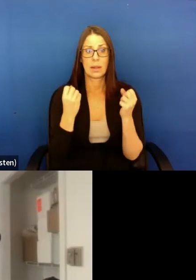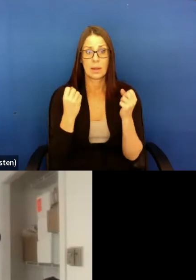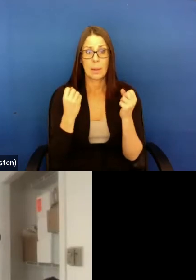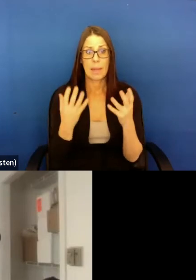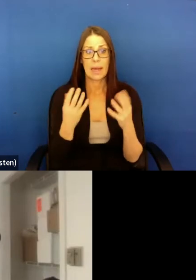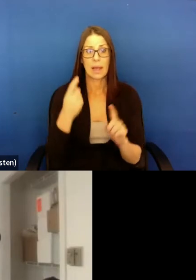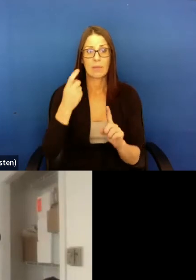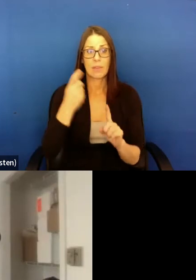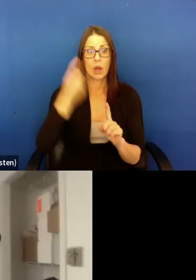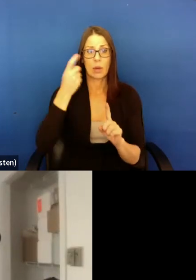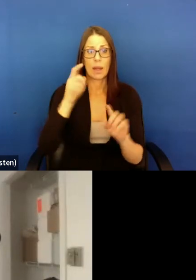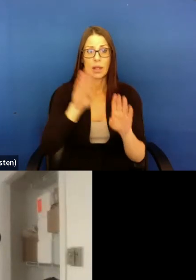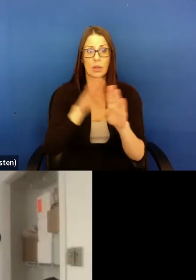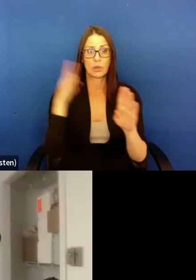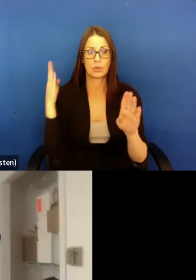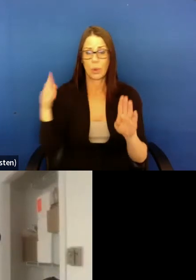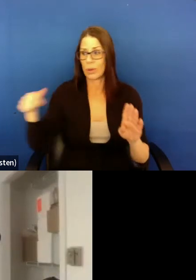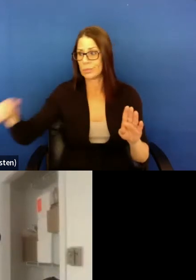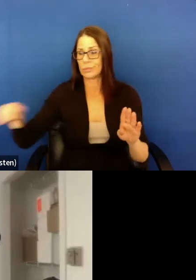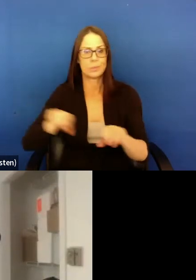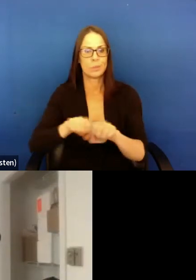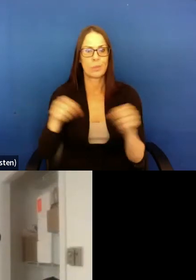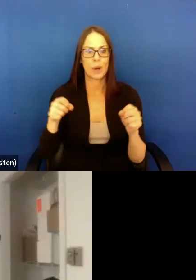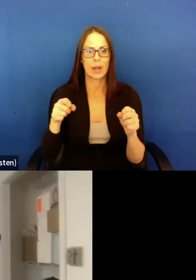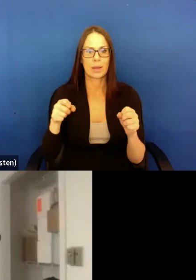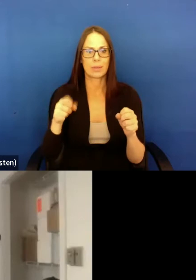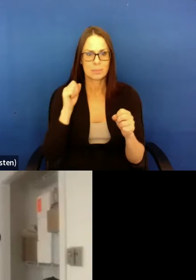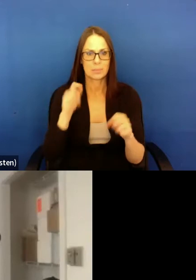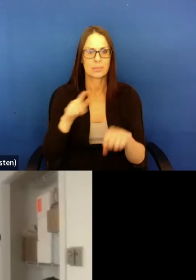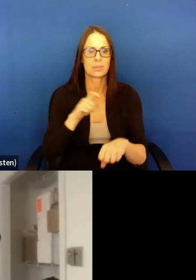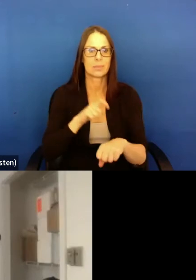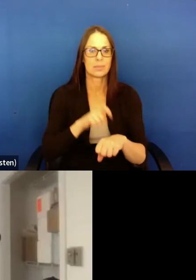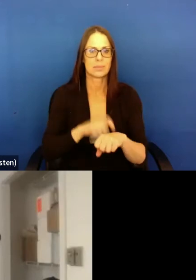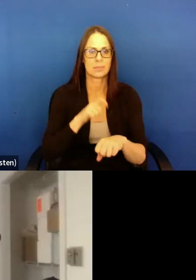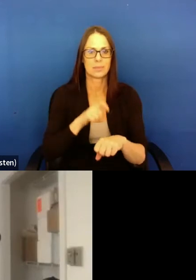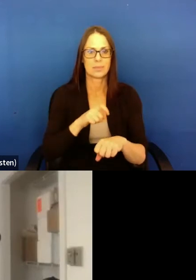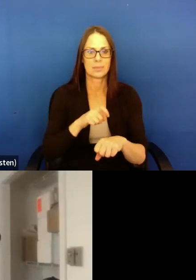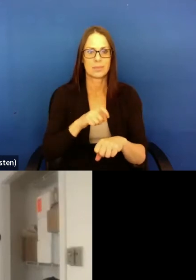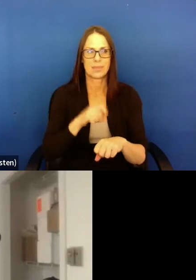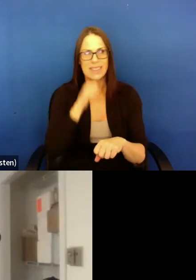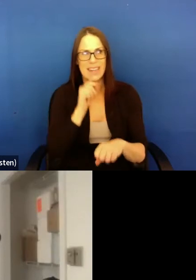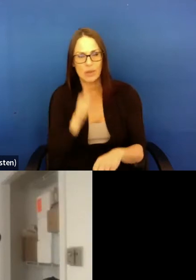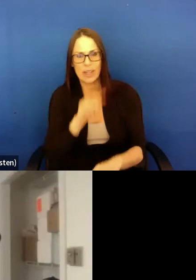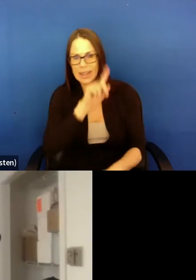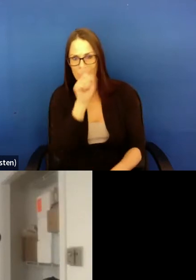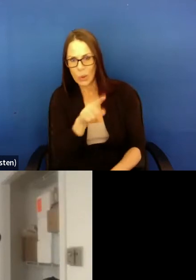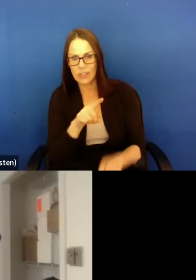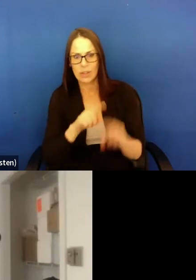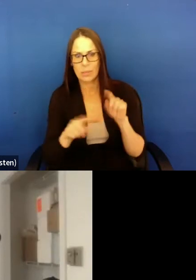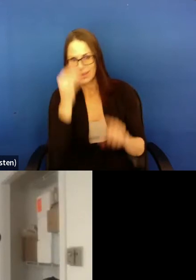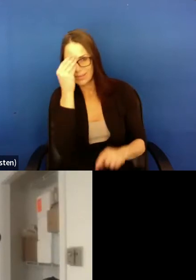door openers break a lot of the time. It's not really a question, I guess. I just wanted to let you know